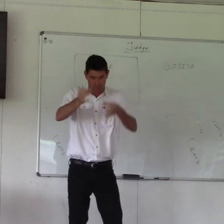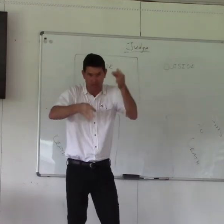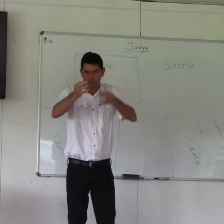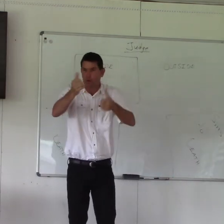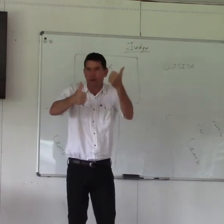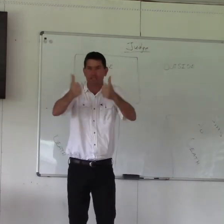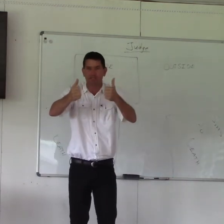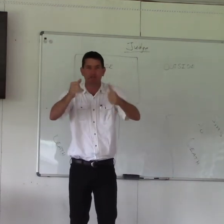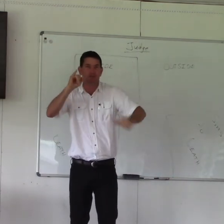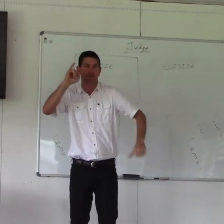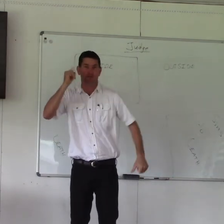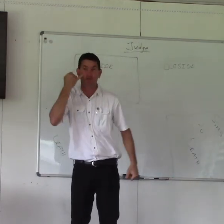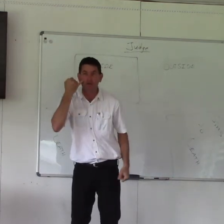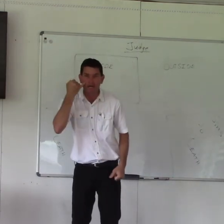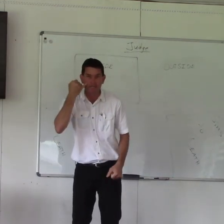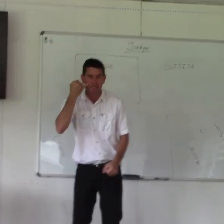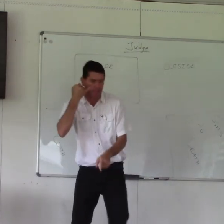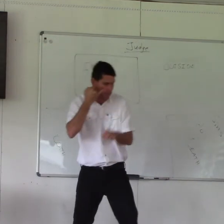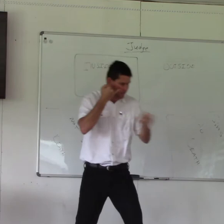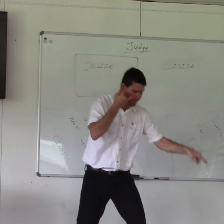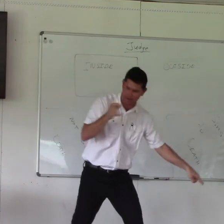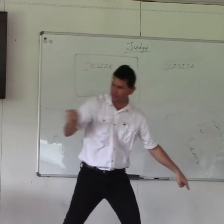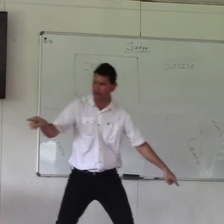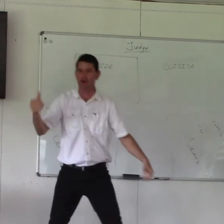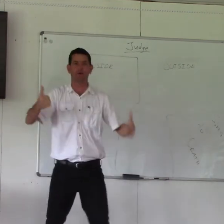Judge which? Judas. There. Which?